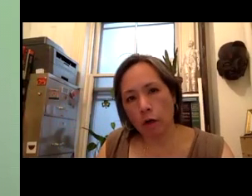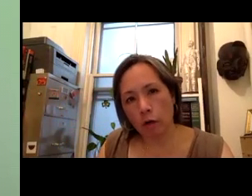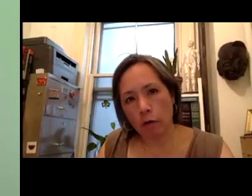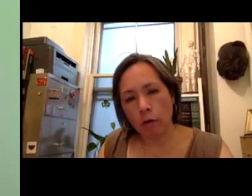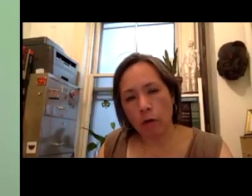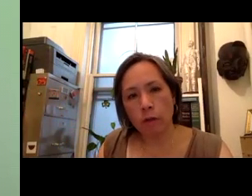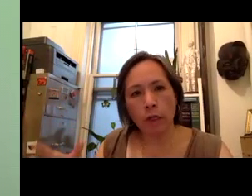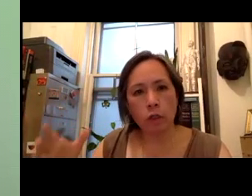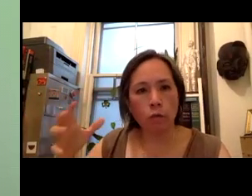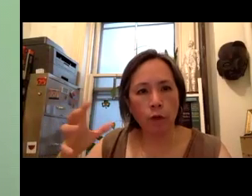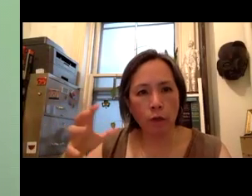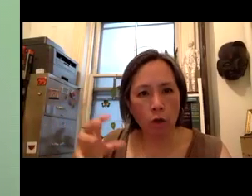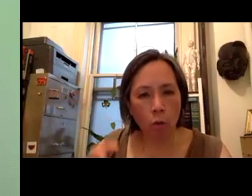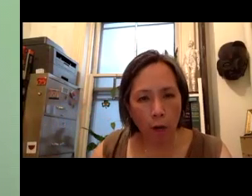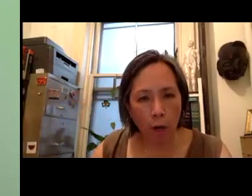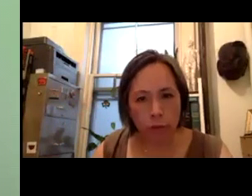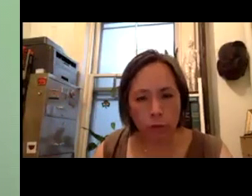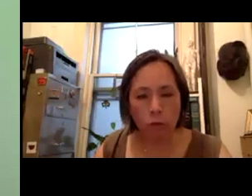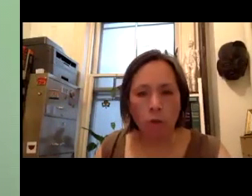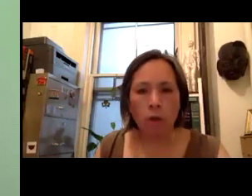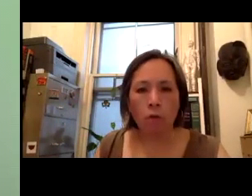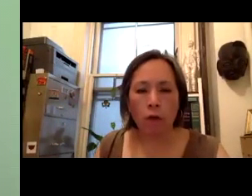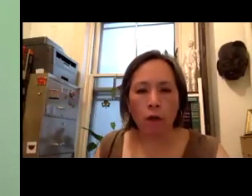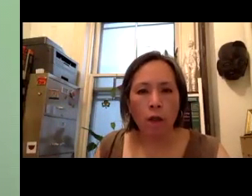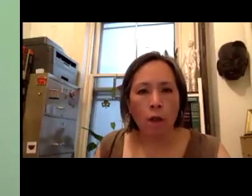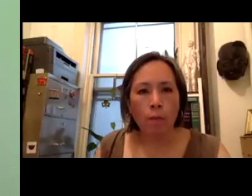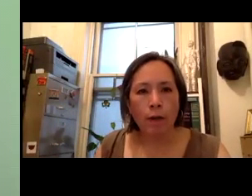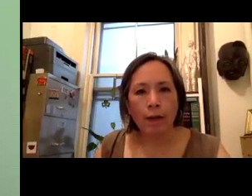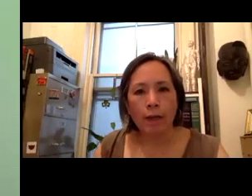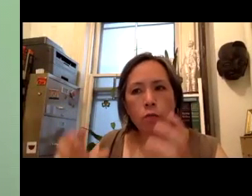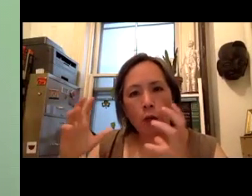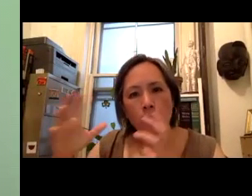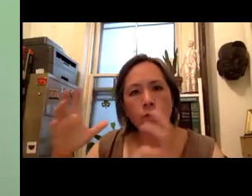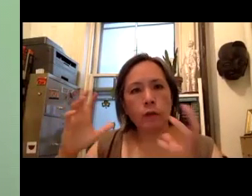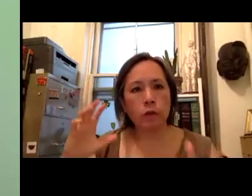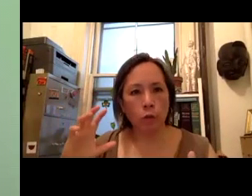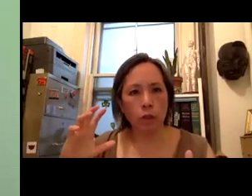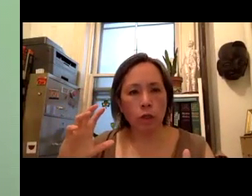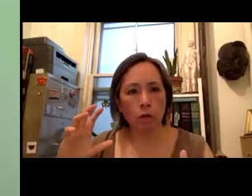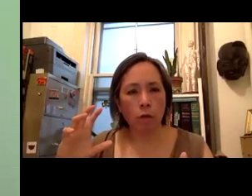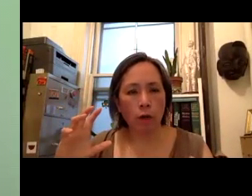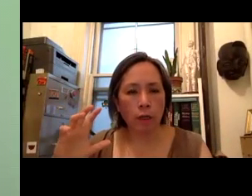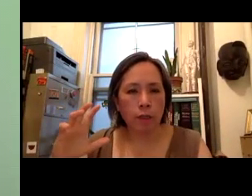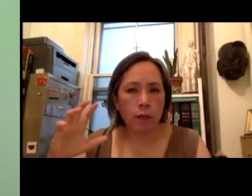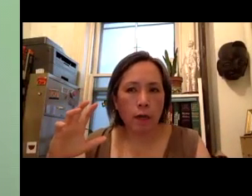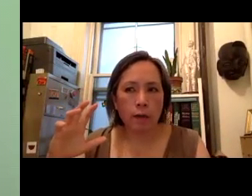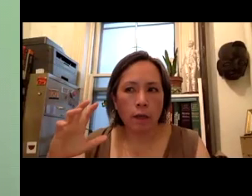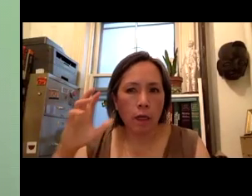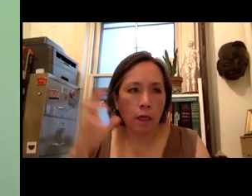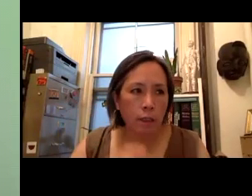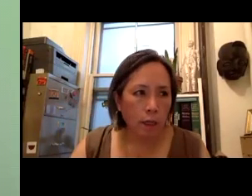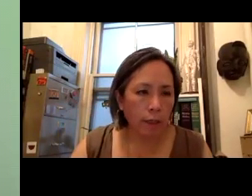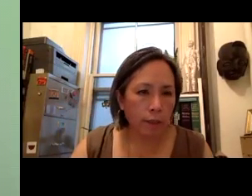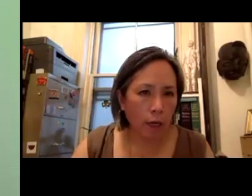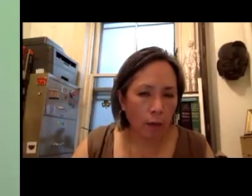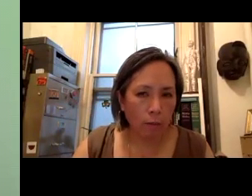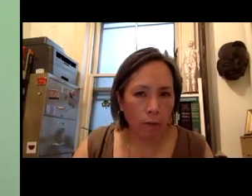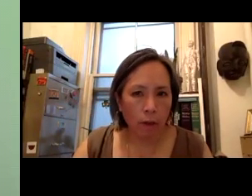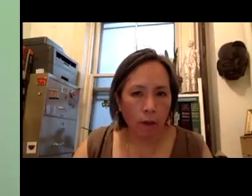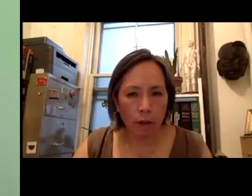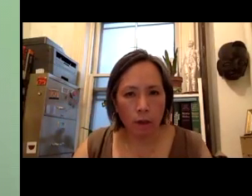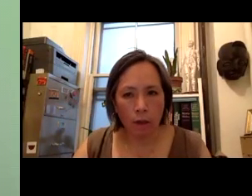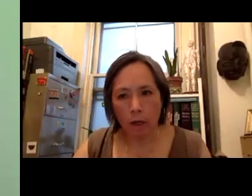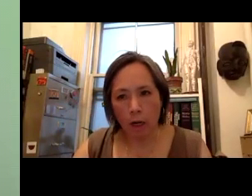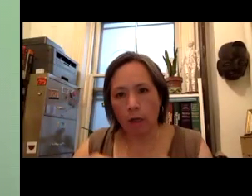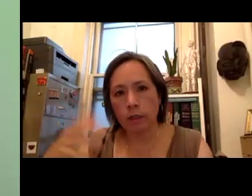It is darker. Things are moving into quietude, right? But it is relative to each other, right? It's not that yin is